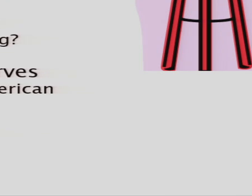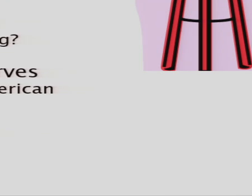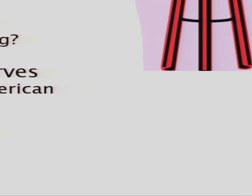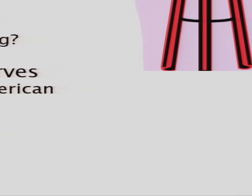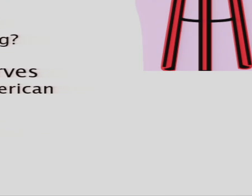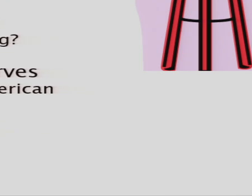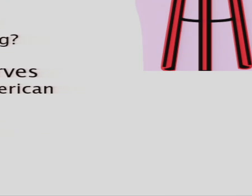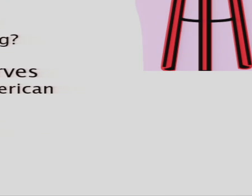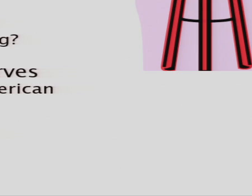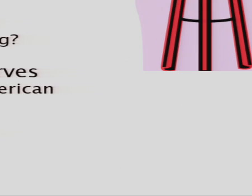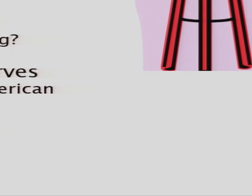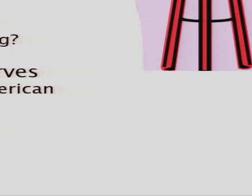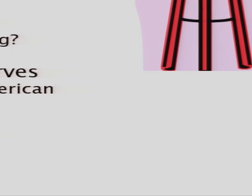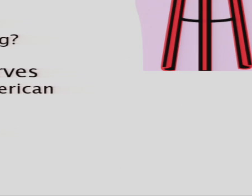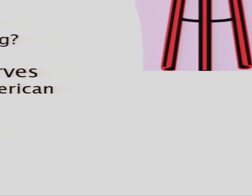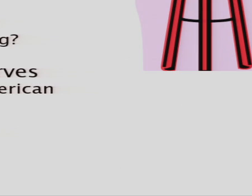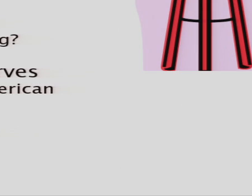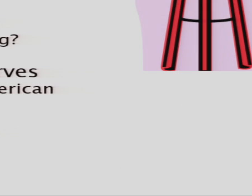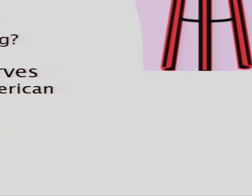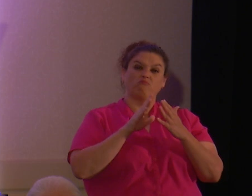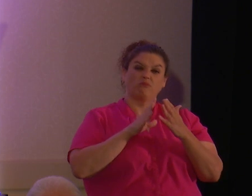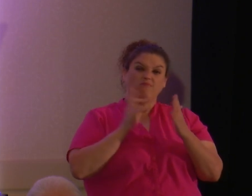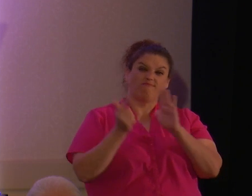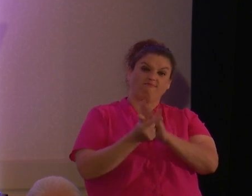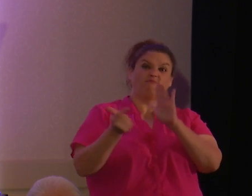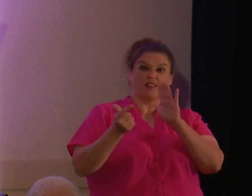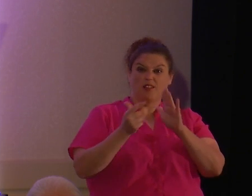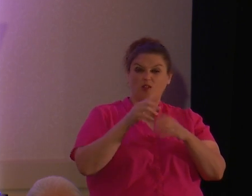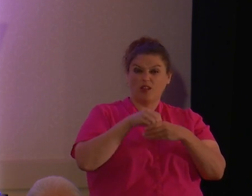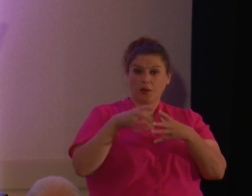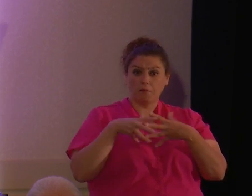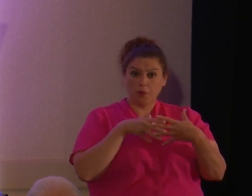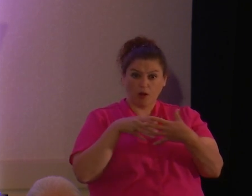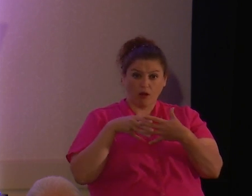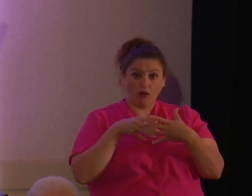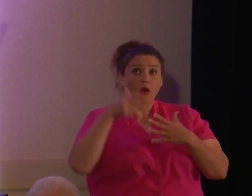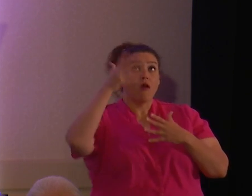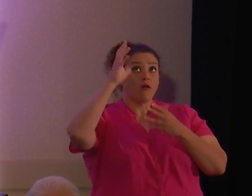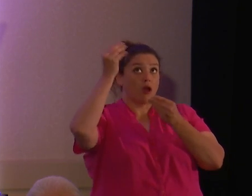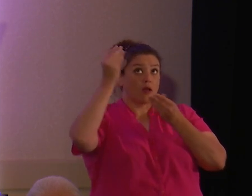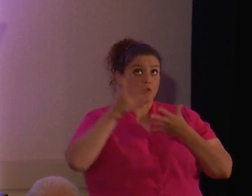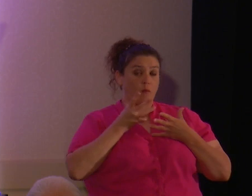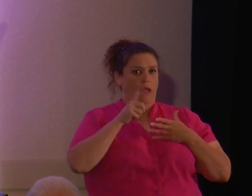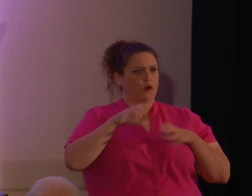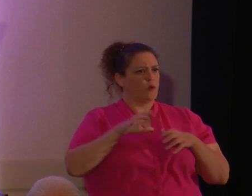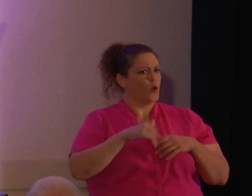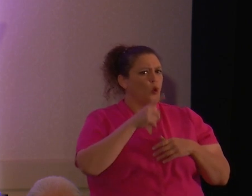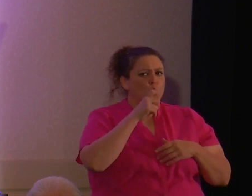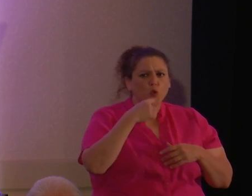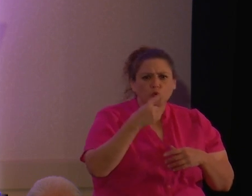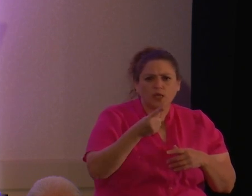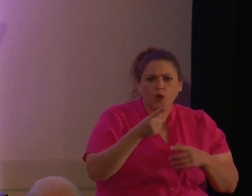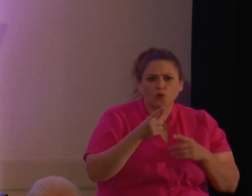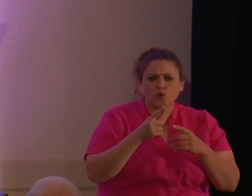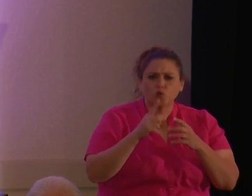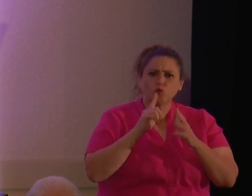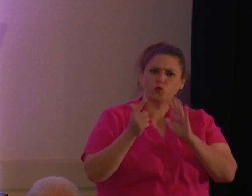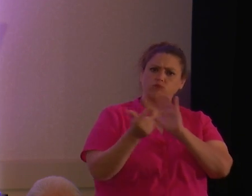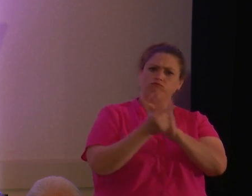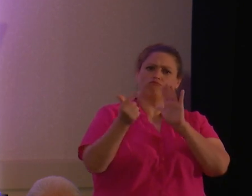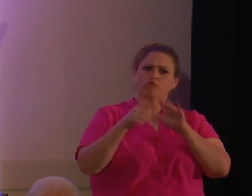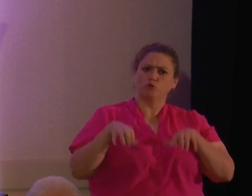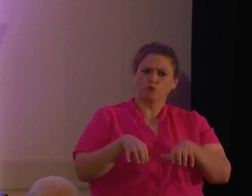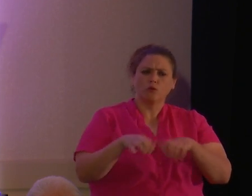law? Ask people that. What if God wants you to break an American law? And who tells you that? It's a great question to